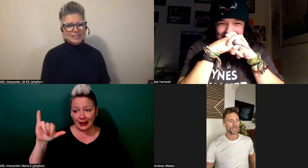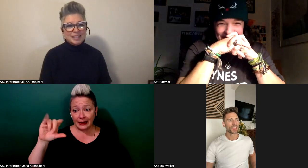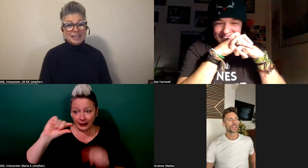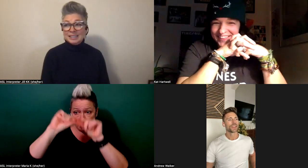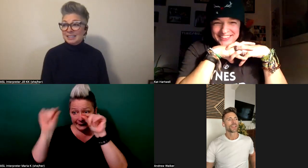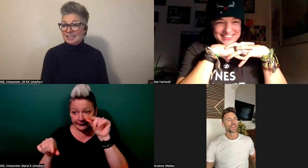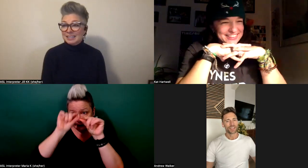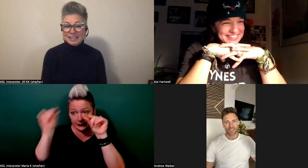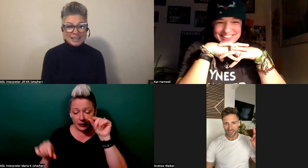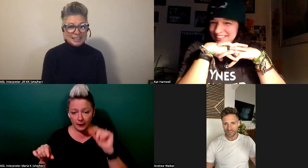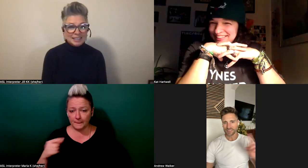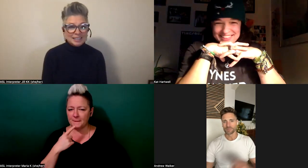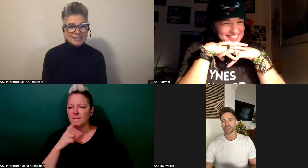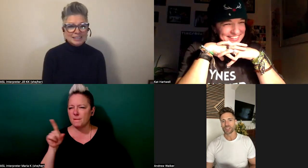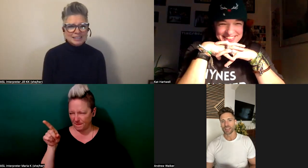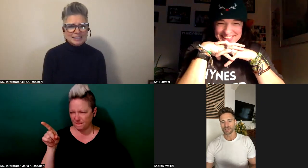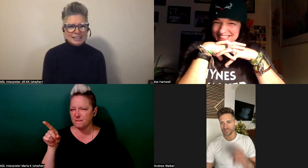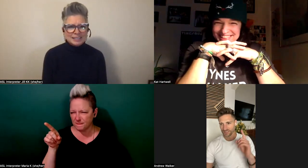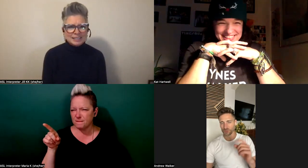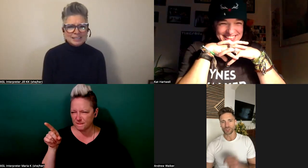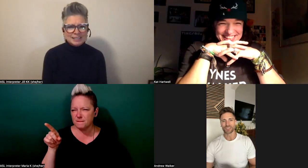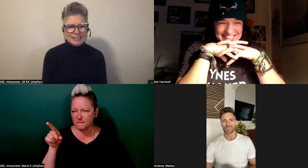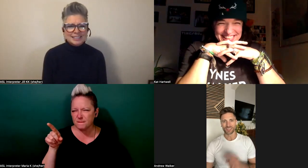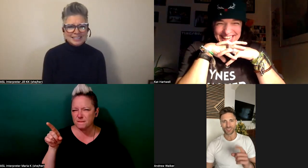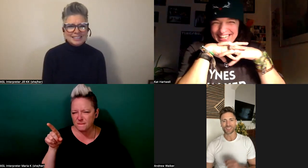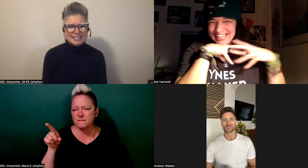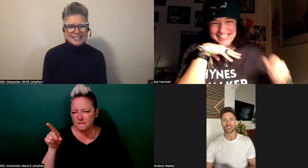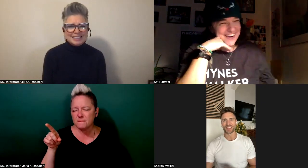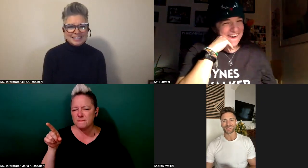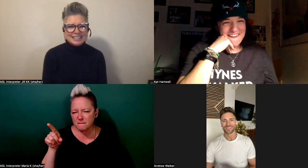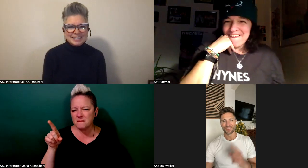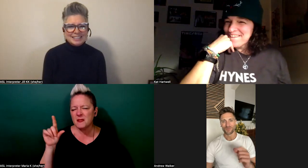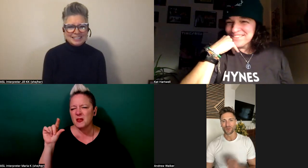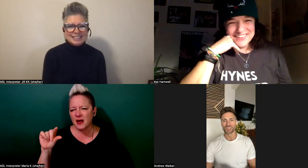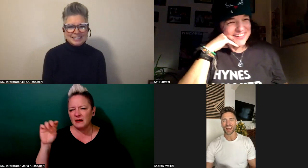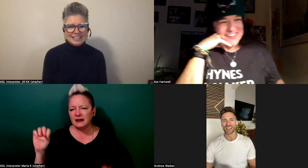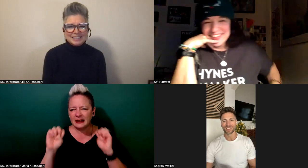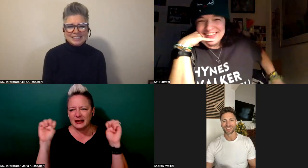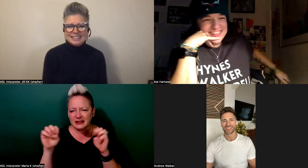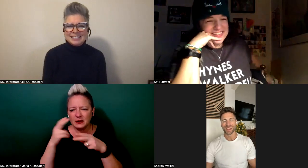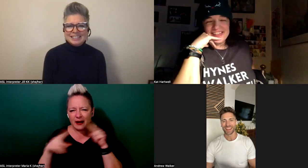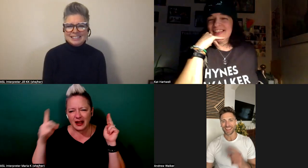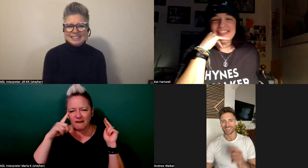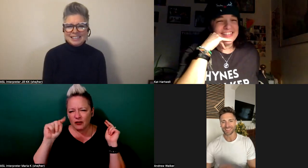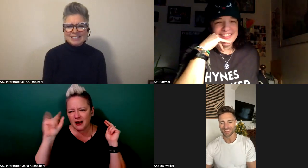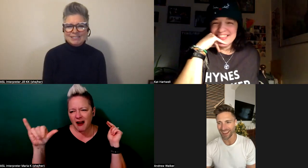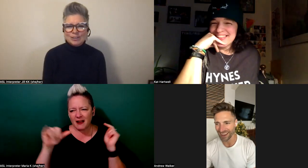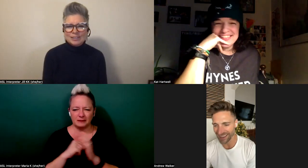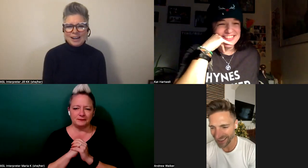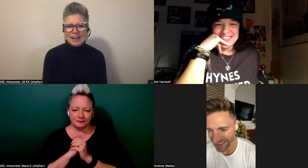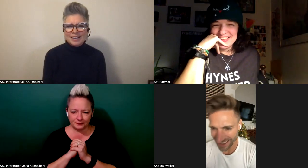like, this is my chance to do a little Easter egg for Ty.